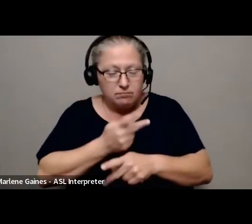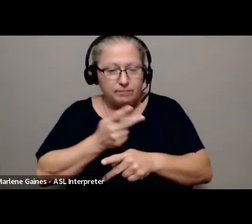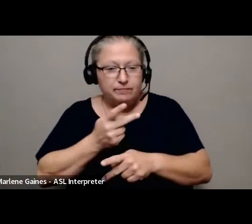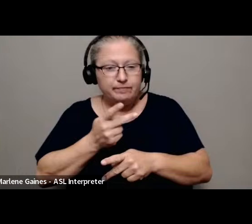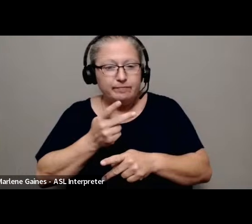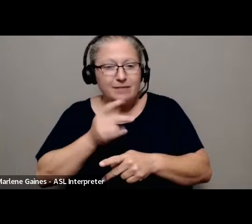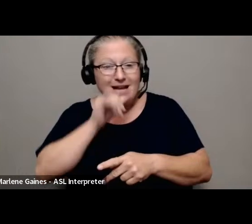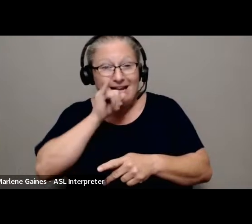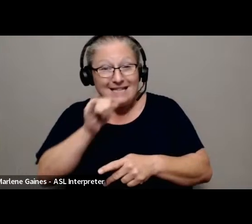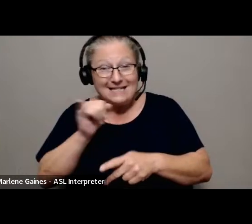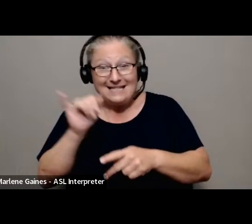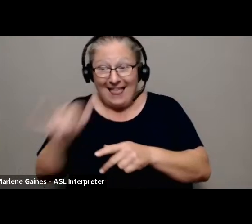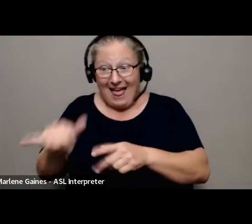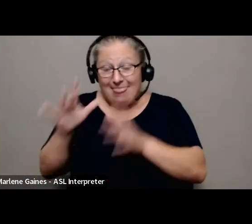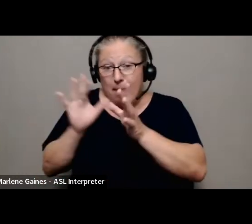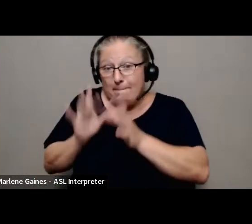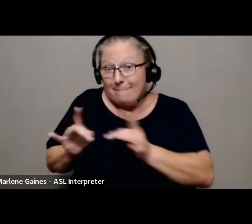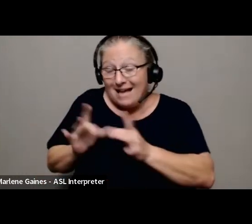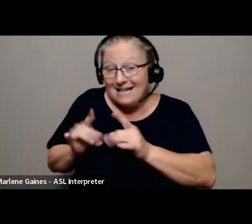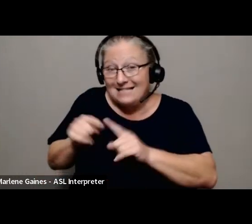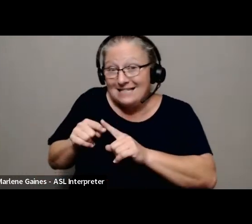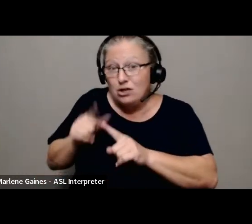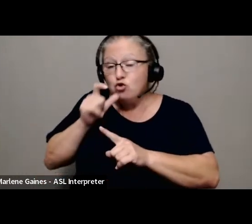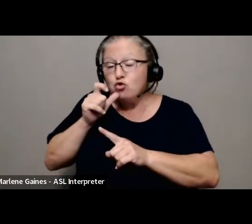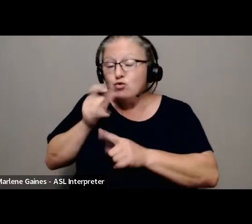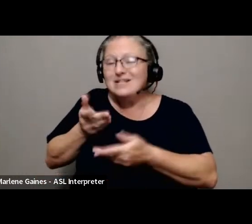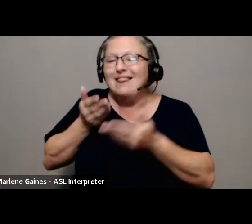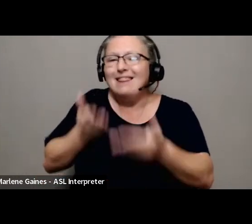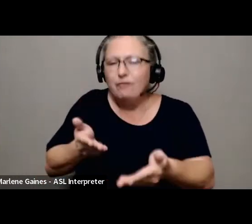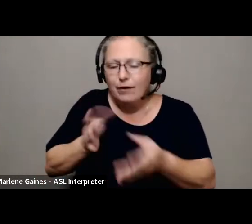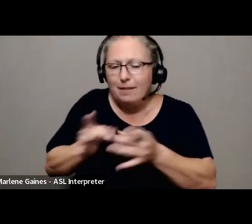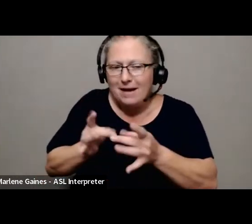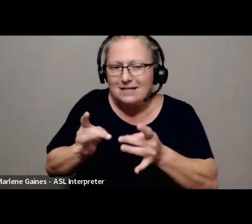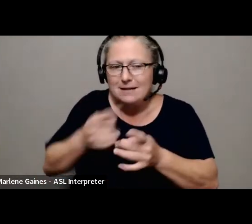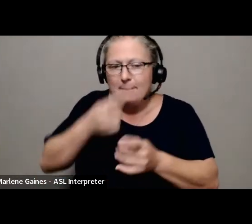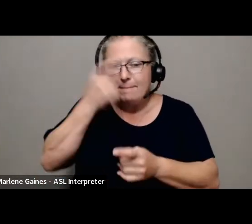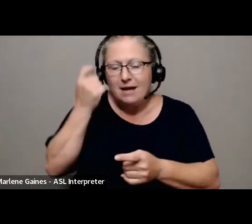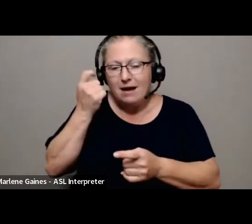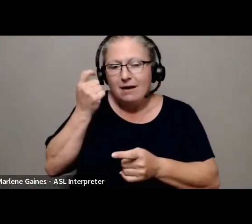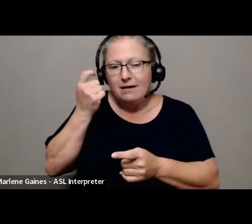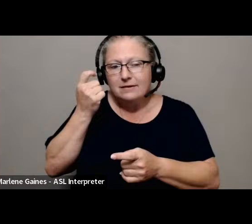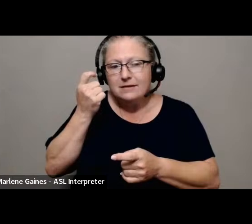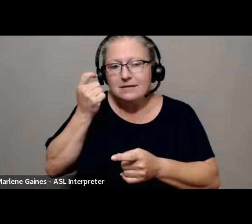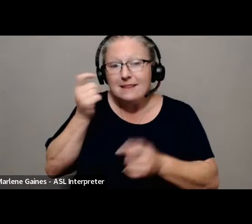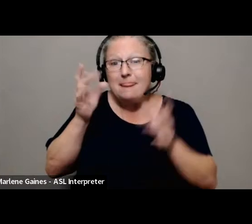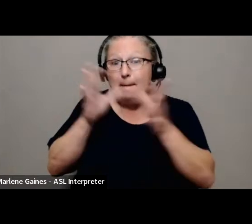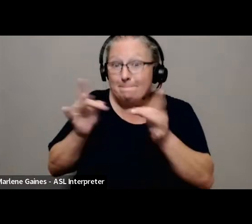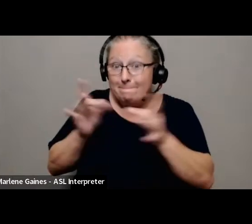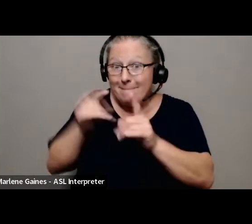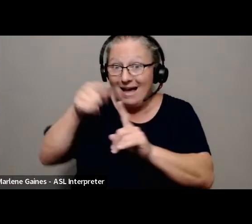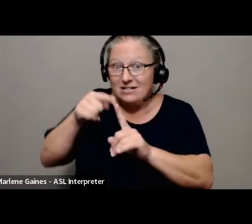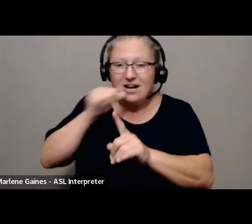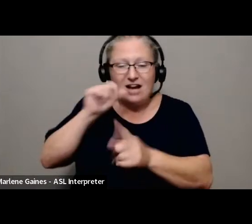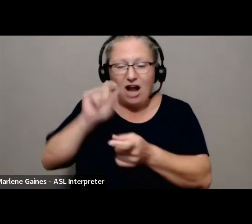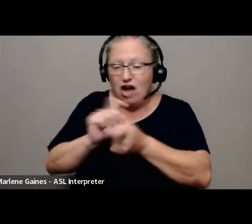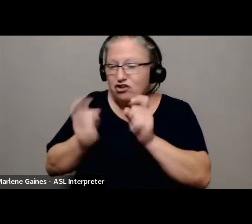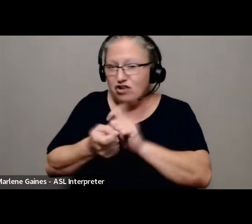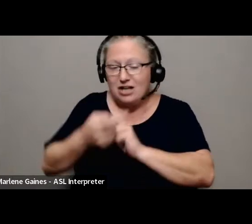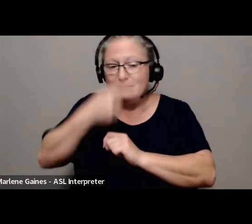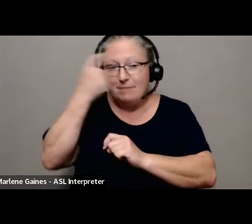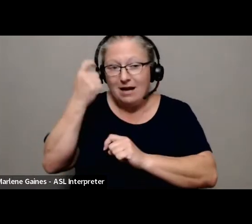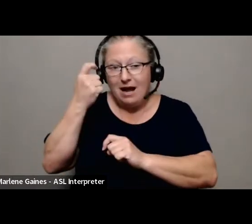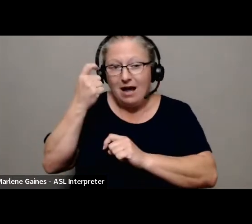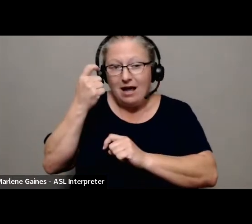is it the message or is it who's delivering the message? Because the message has not changed because